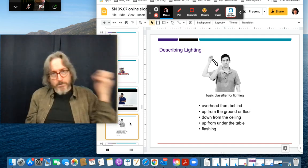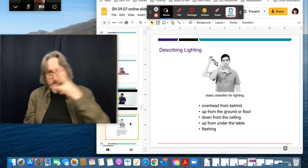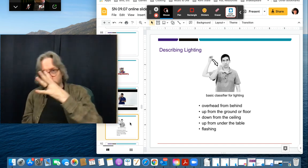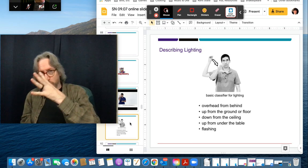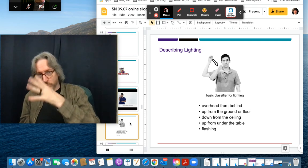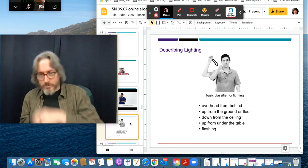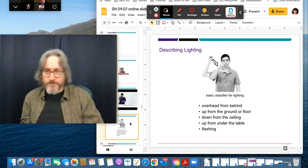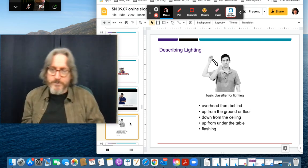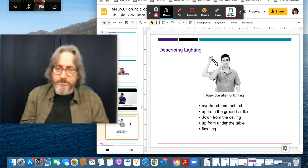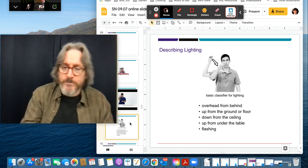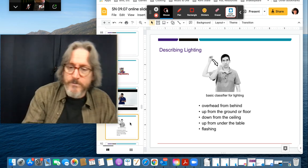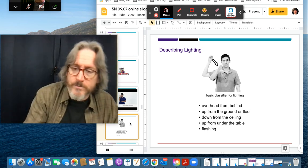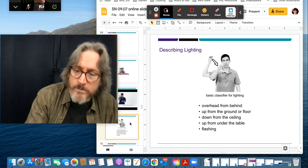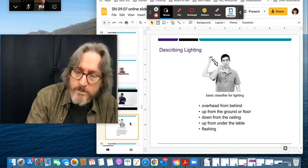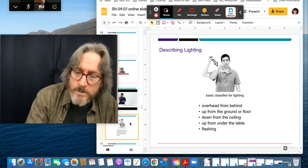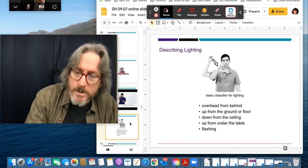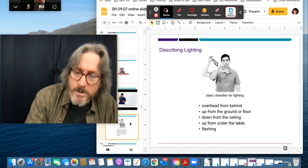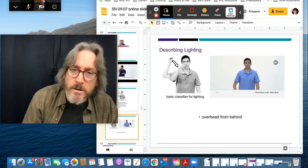shining.